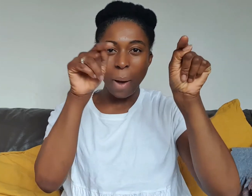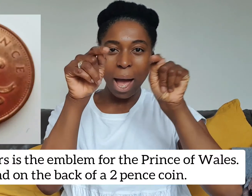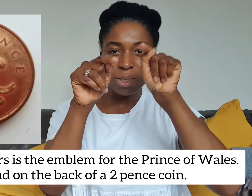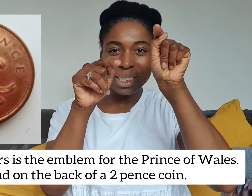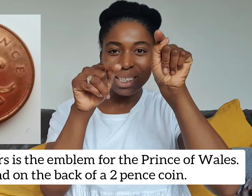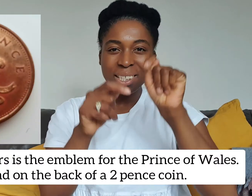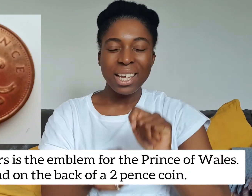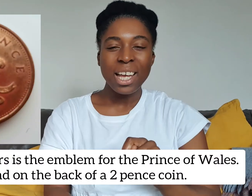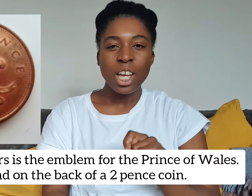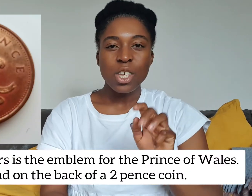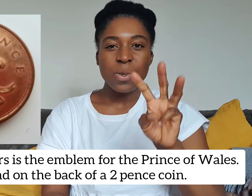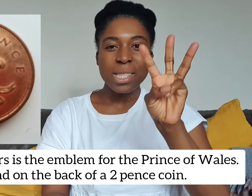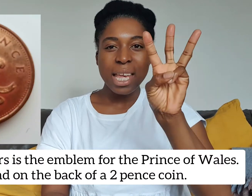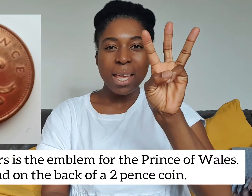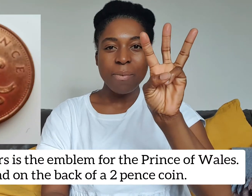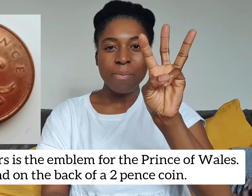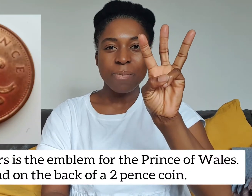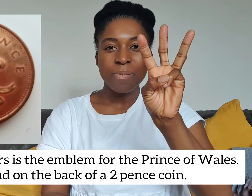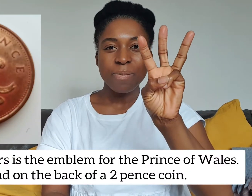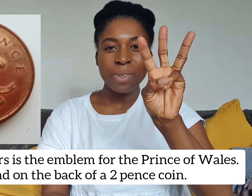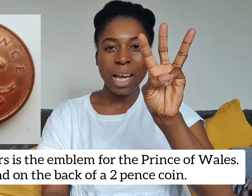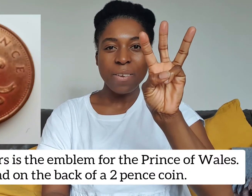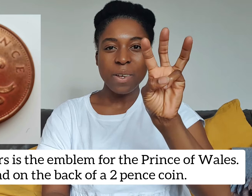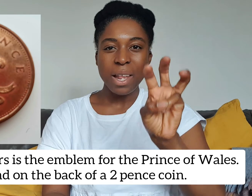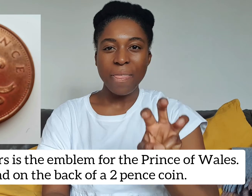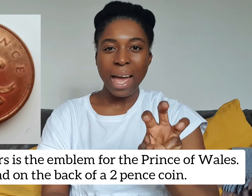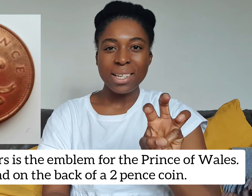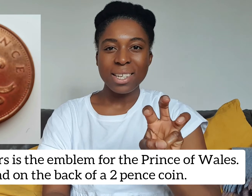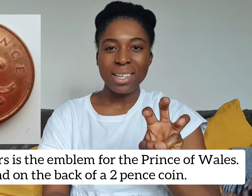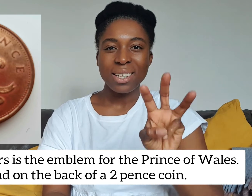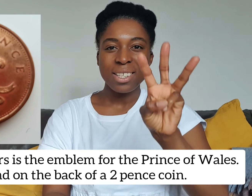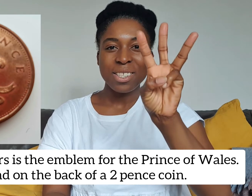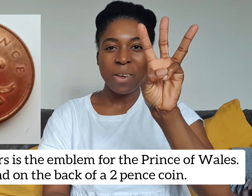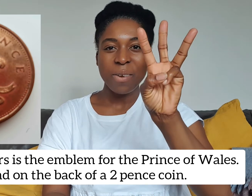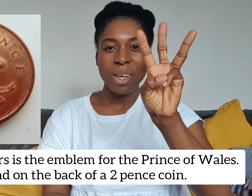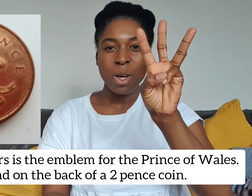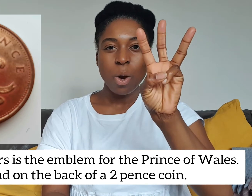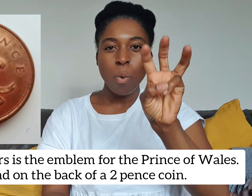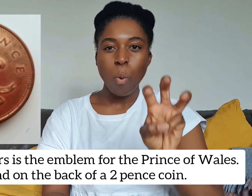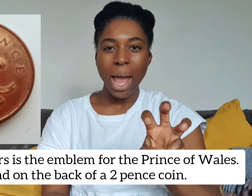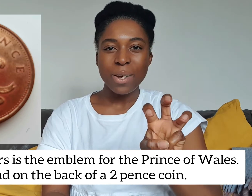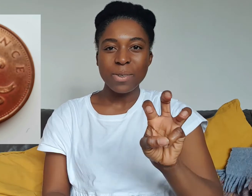out, you'll see it kind of goes like that. So, Wales.